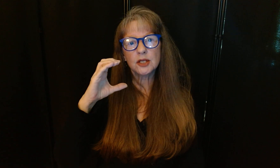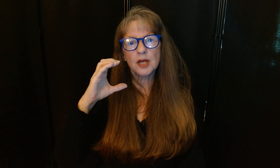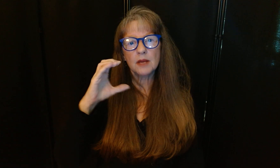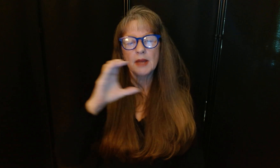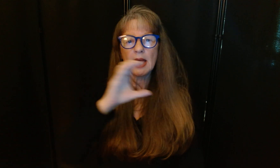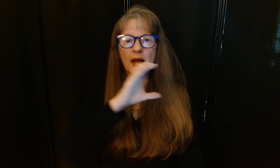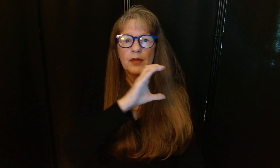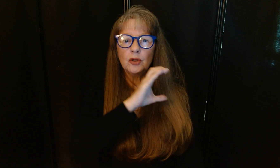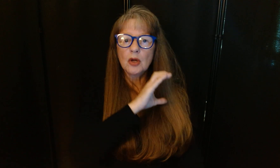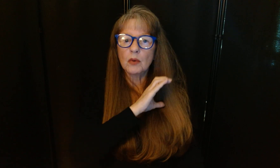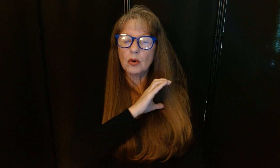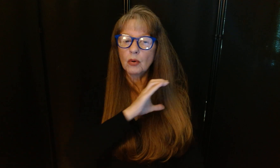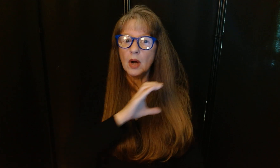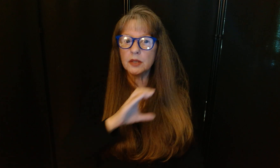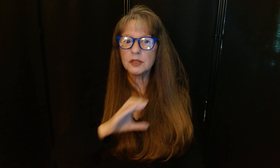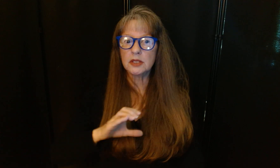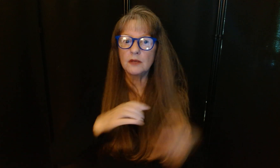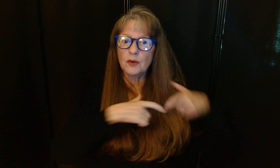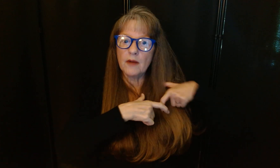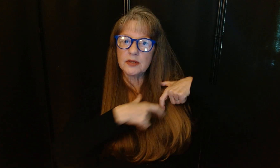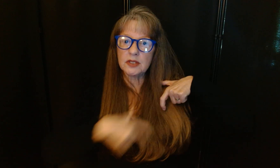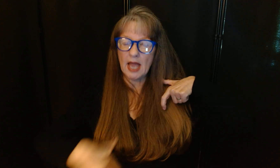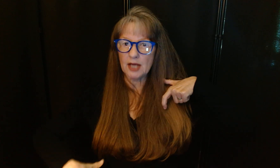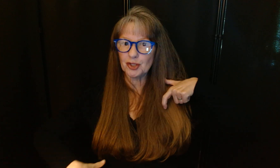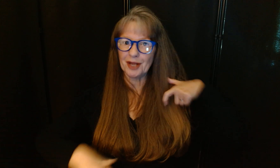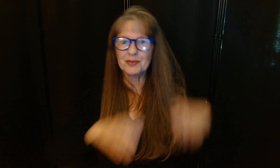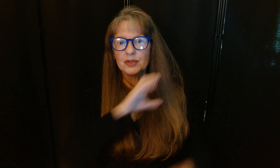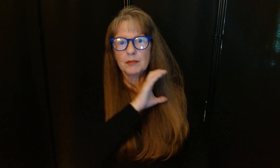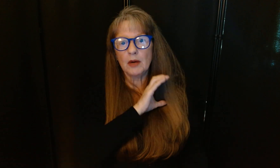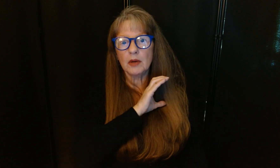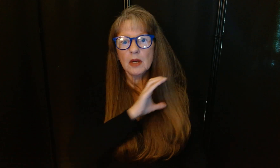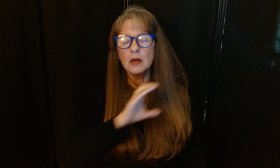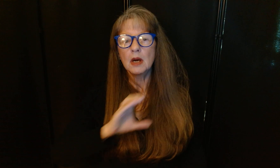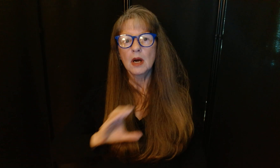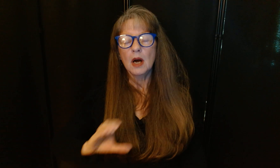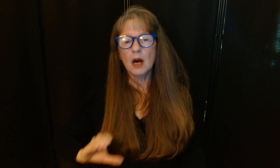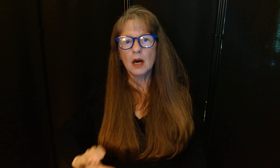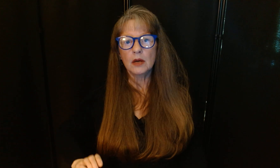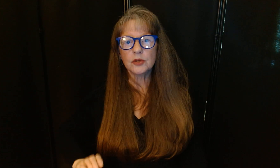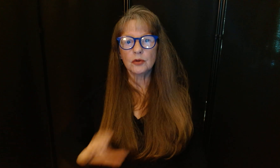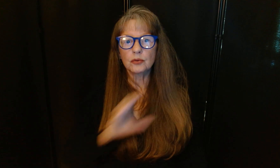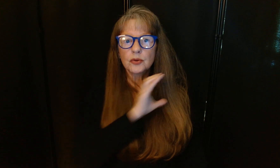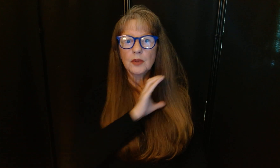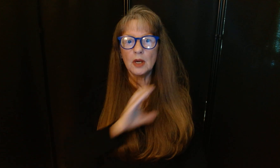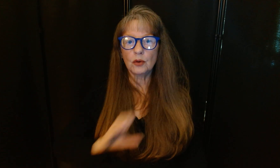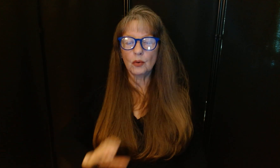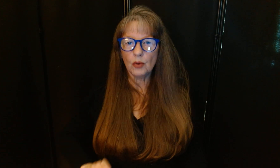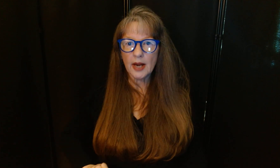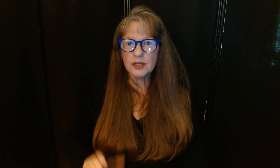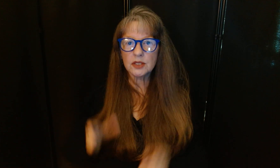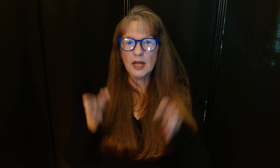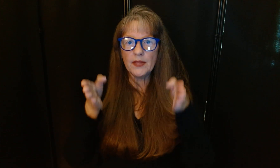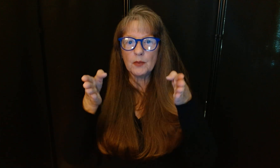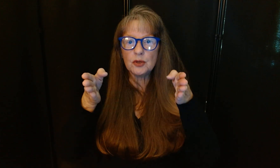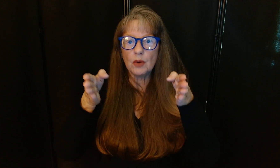shape, and then you go across as if you have a sash like Miss America. So you're doing a Christ, and then we do our